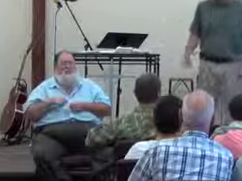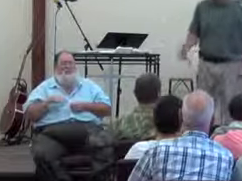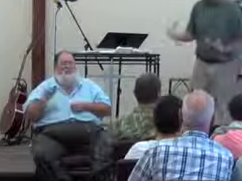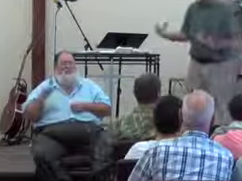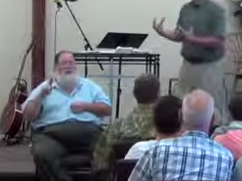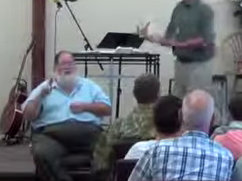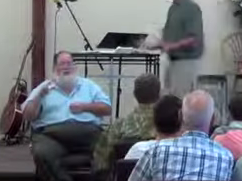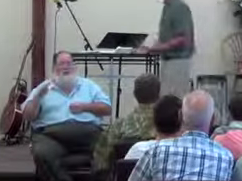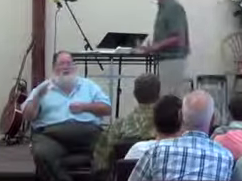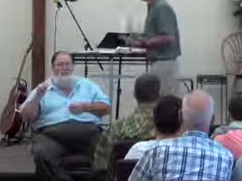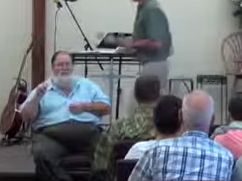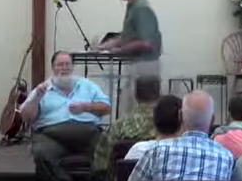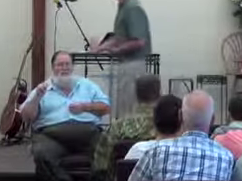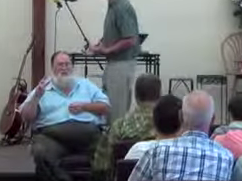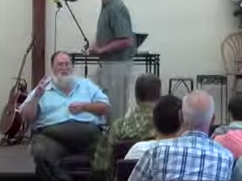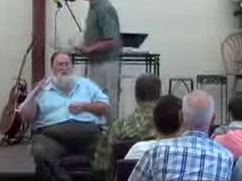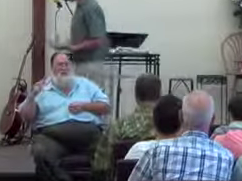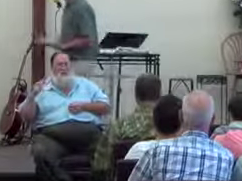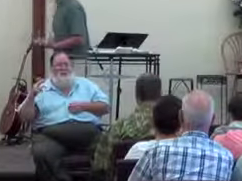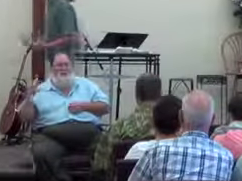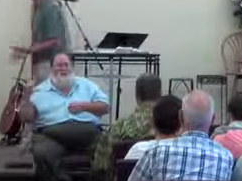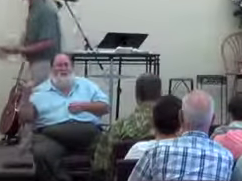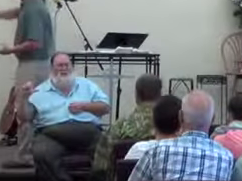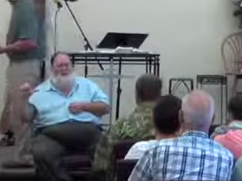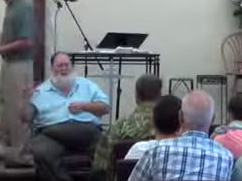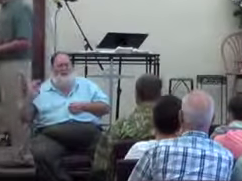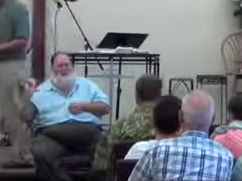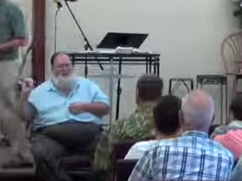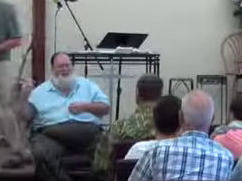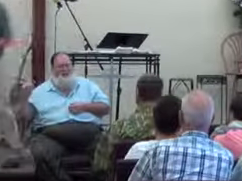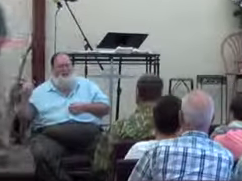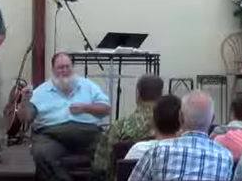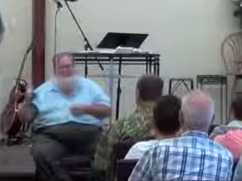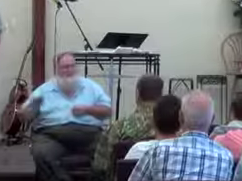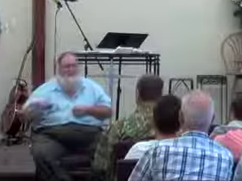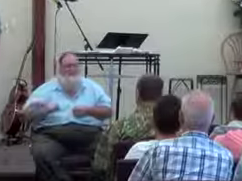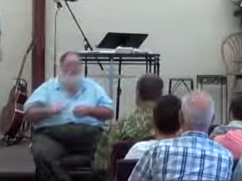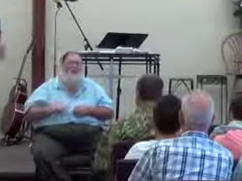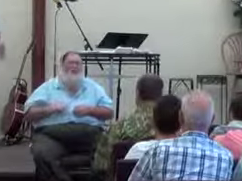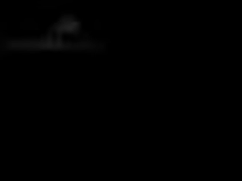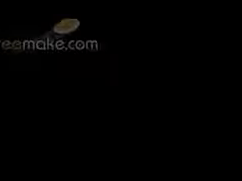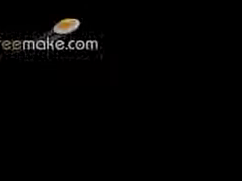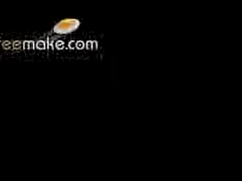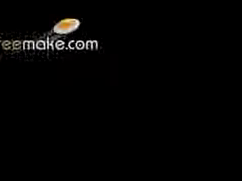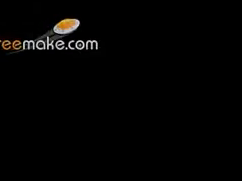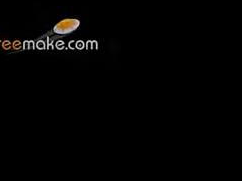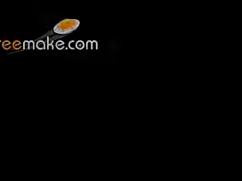but I'm just saying how you praise Him, how you give thanks, whether it's just an arm in the air or whether